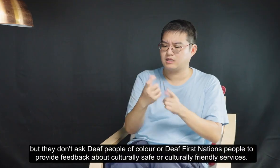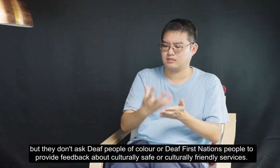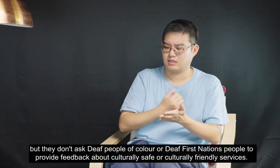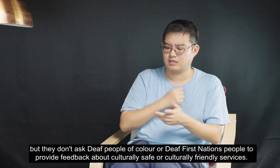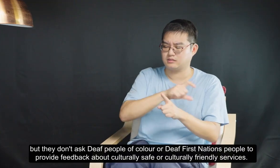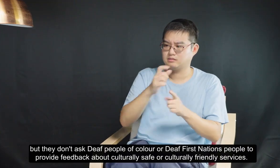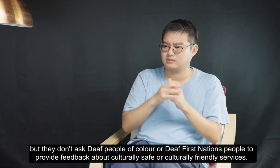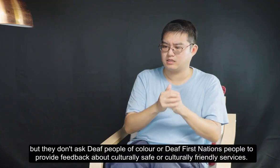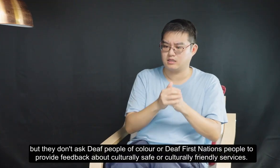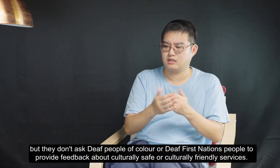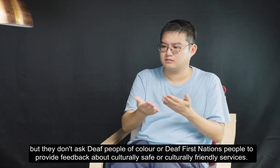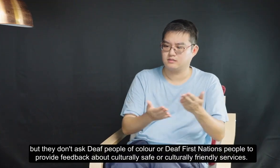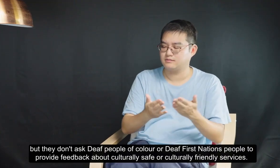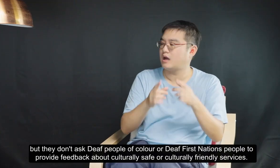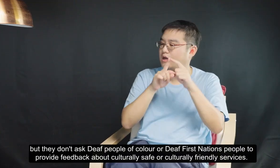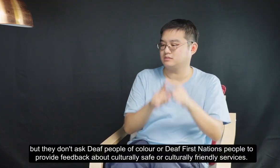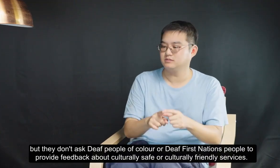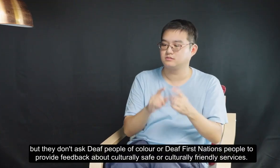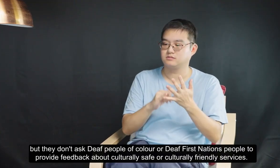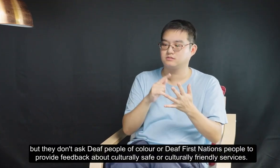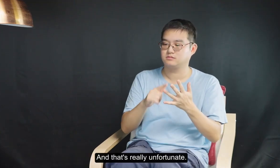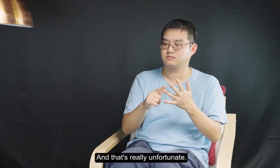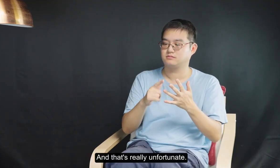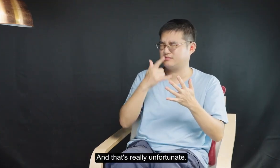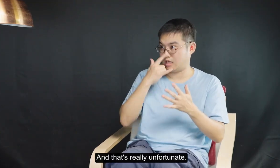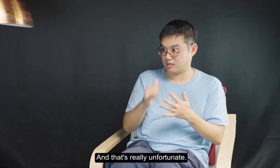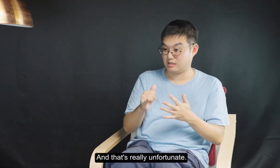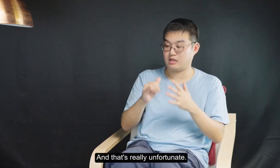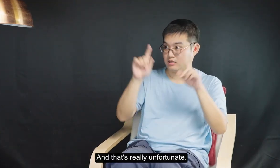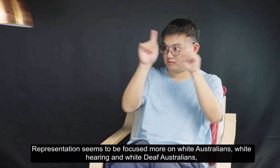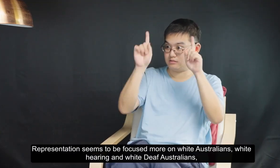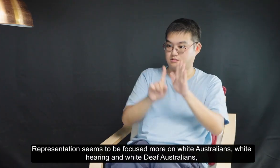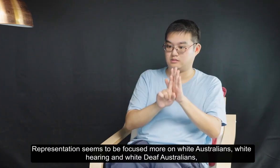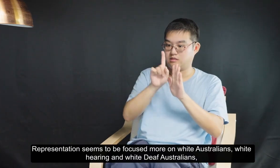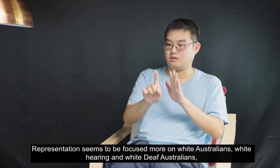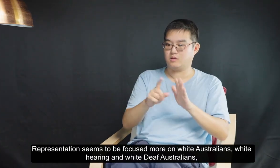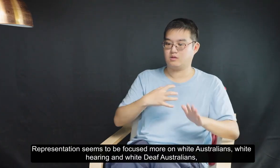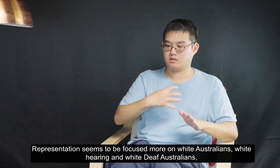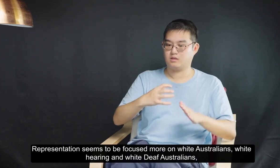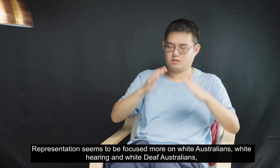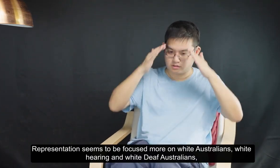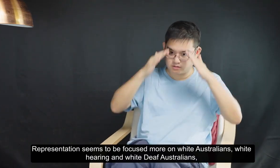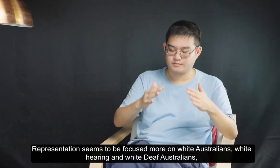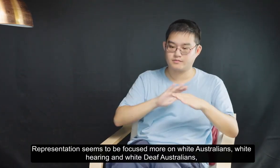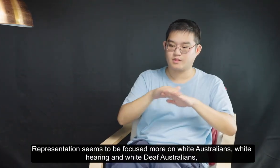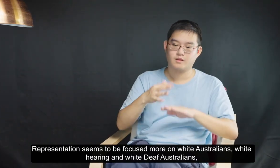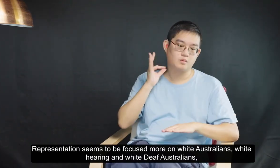culturally safe or culturally friendly services. And that's really unfortunate. Representation seems to be focused more on